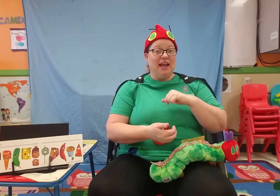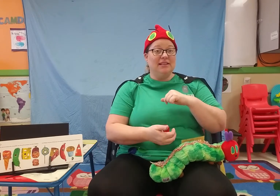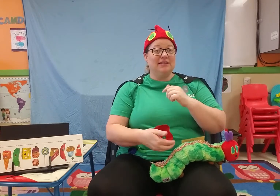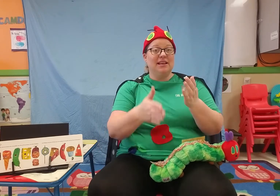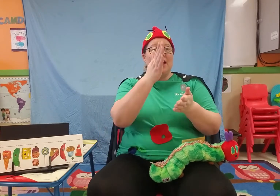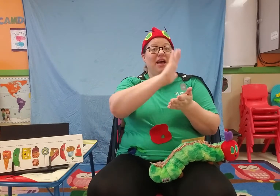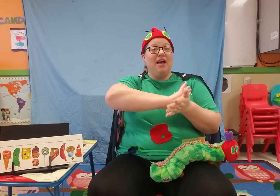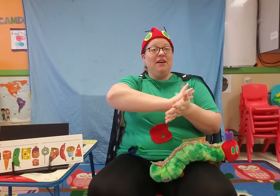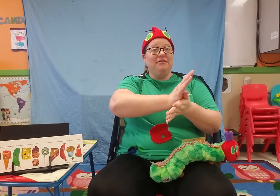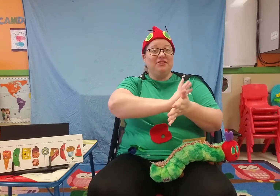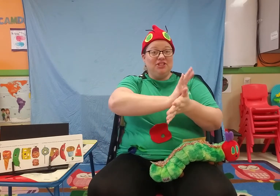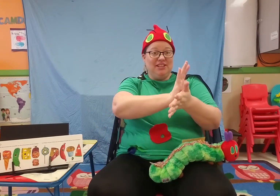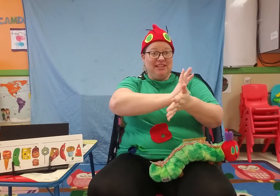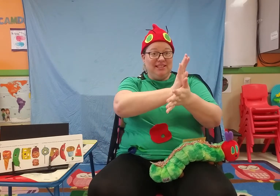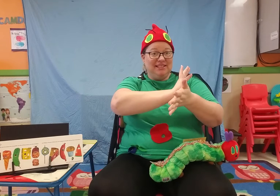Slice of cheese.